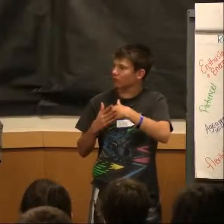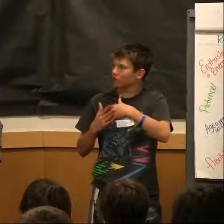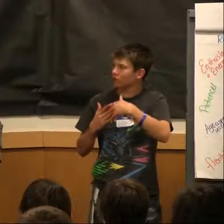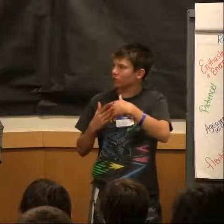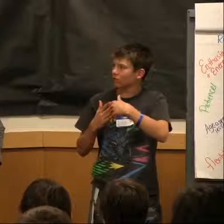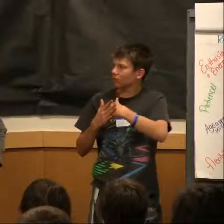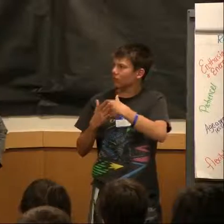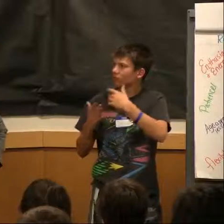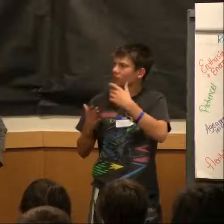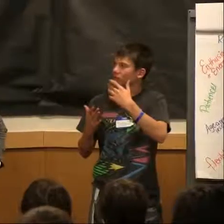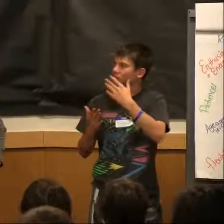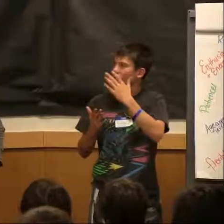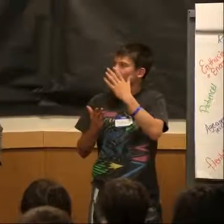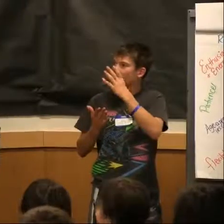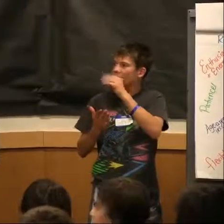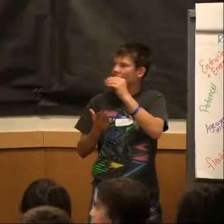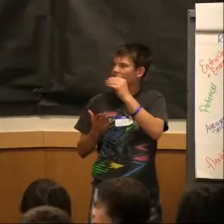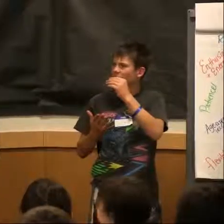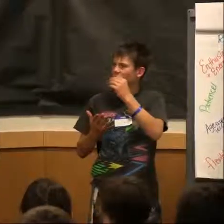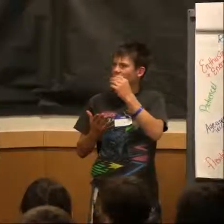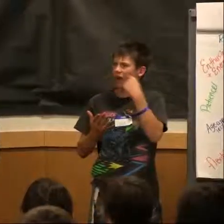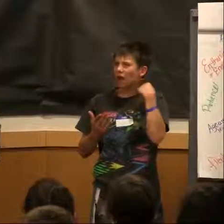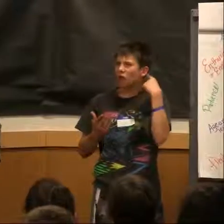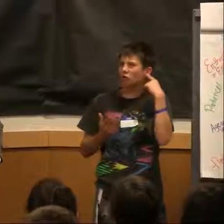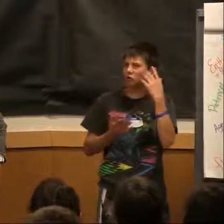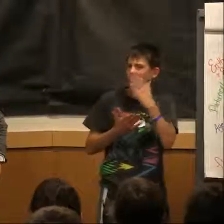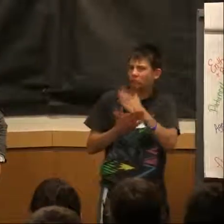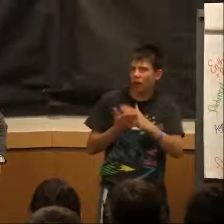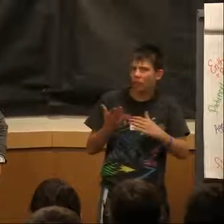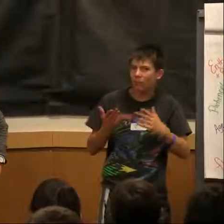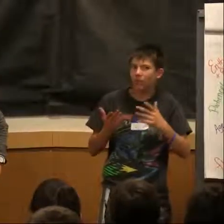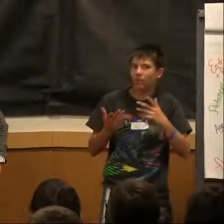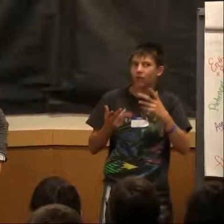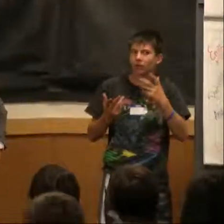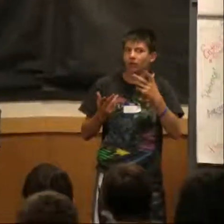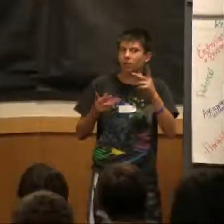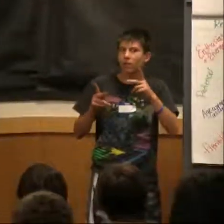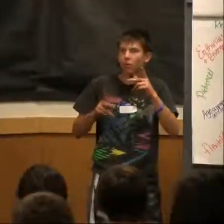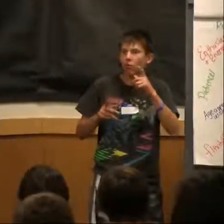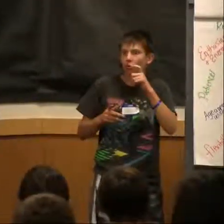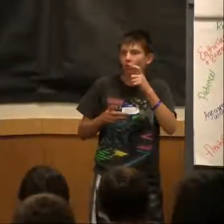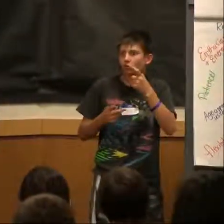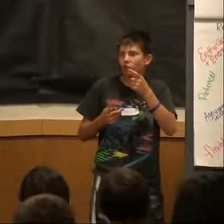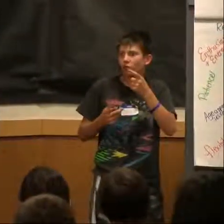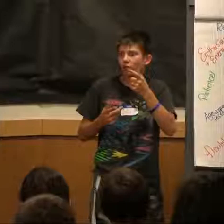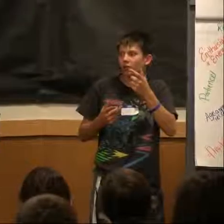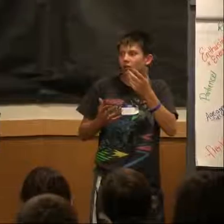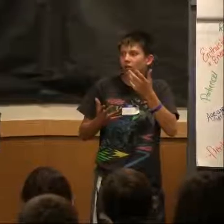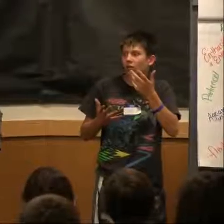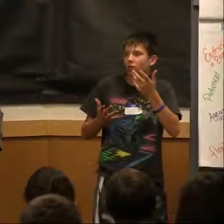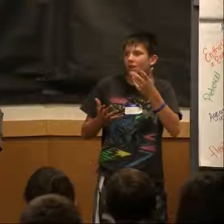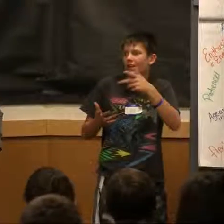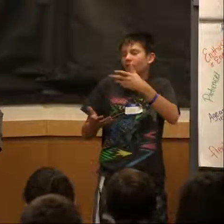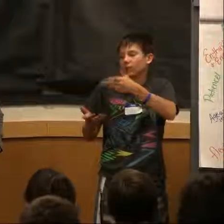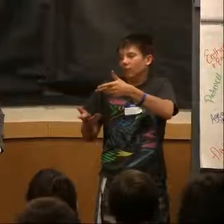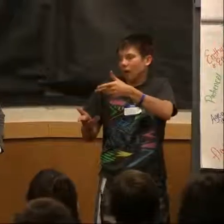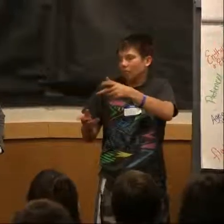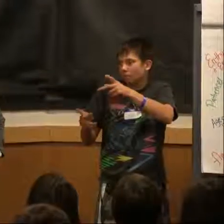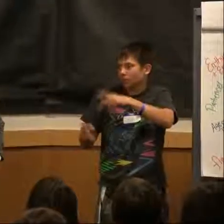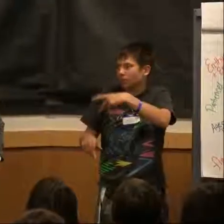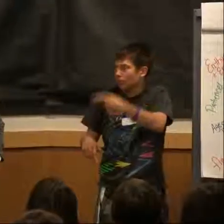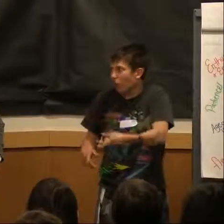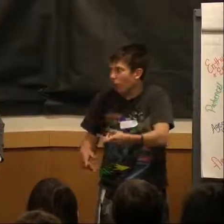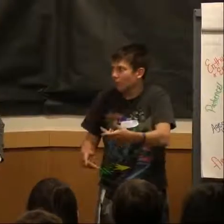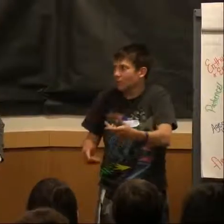disabled people. You had mentioned something about that. And some people. And I heard that some people that if